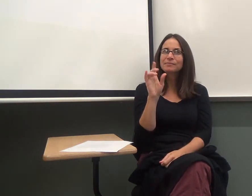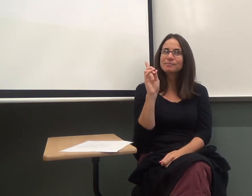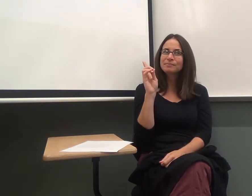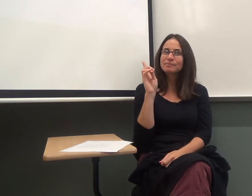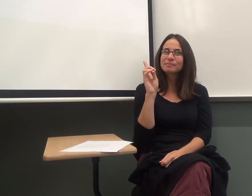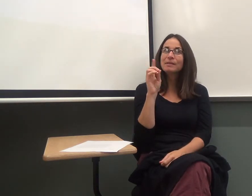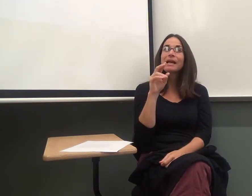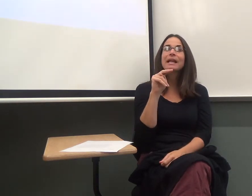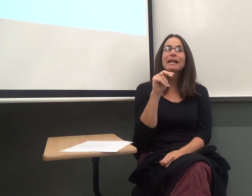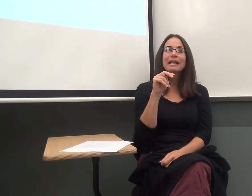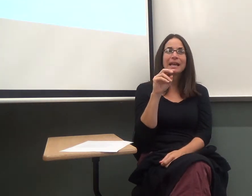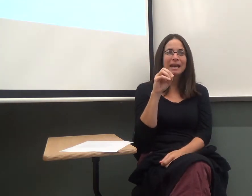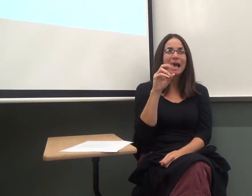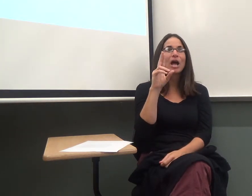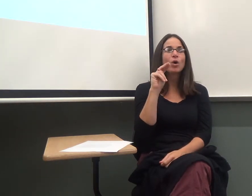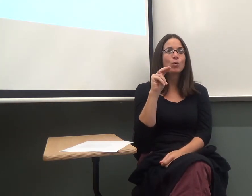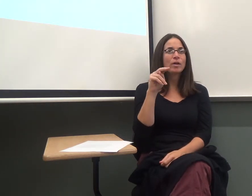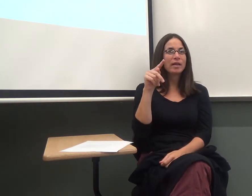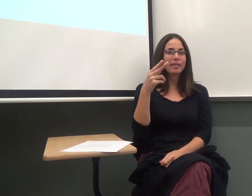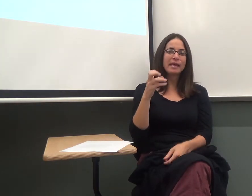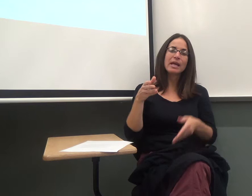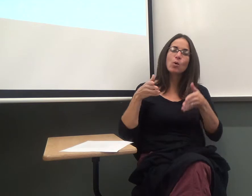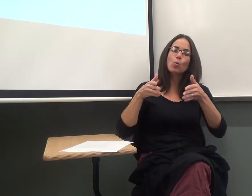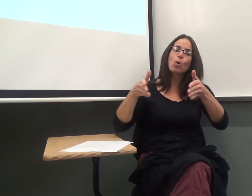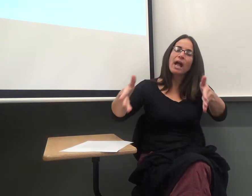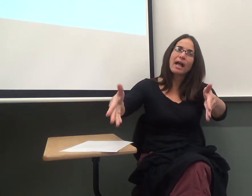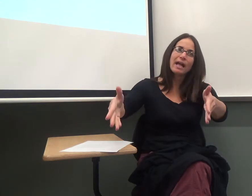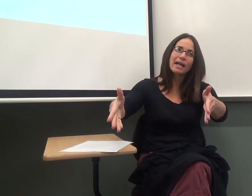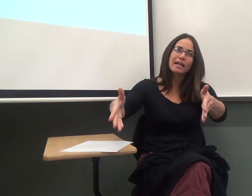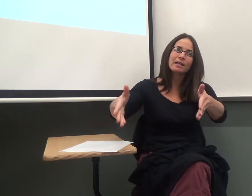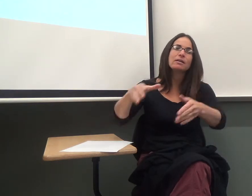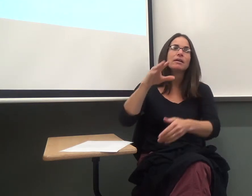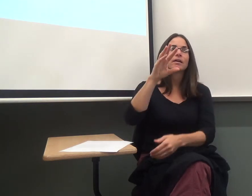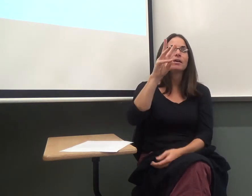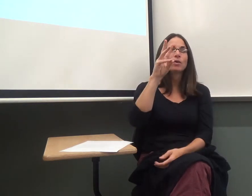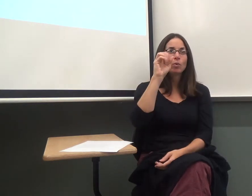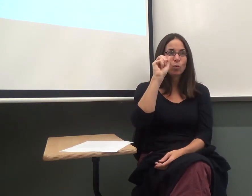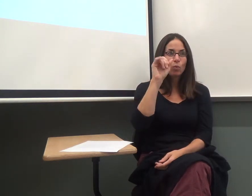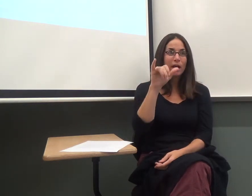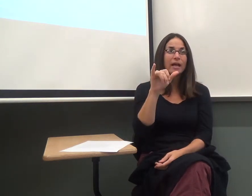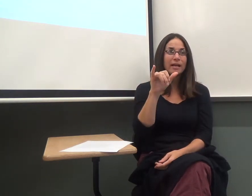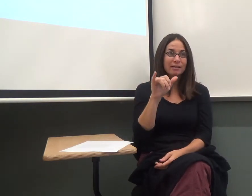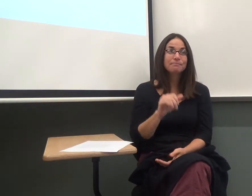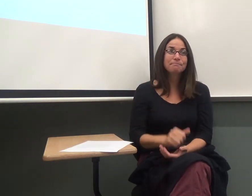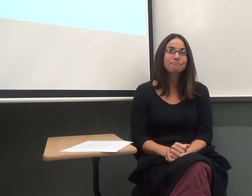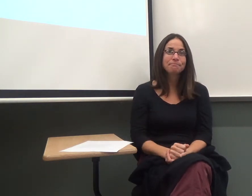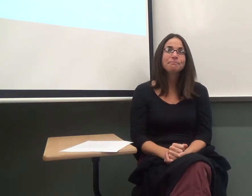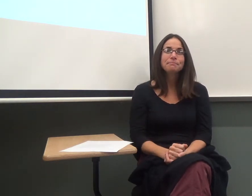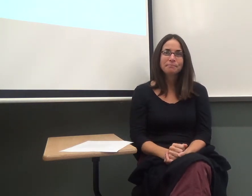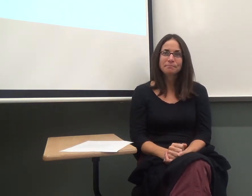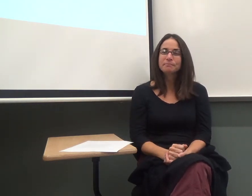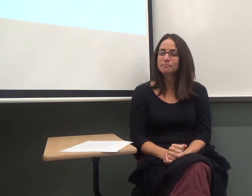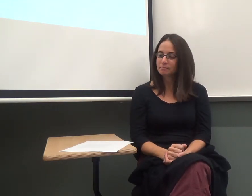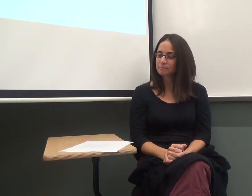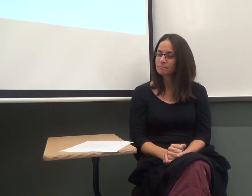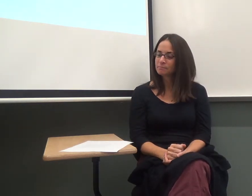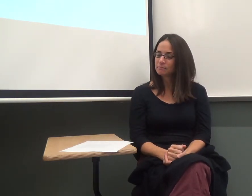verb. noun. Oh, that's the noun, okay. I got it mixed up. Instead of saying way, say the word form to yourself in that sentence.